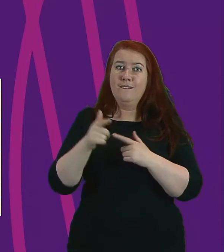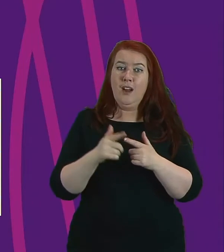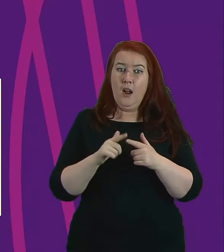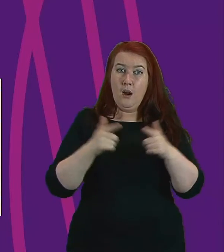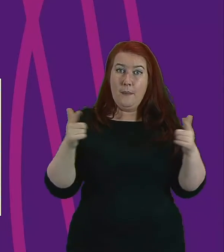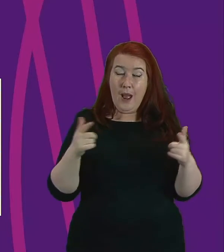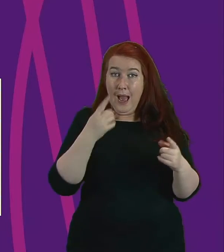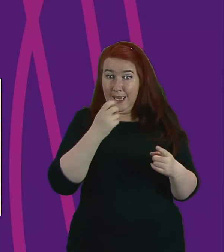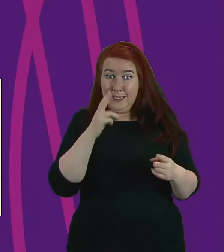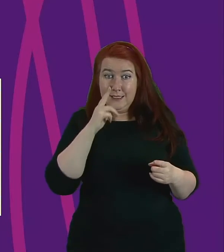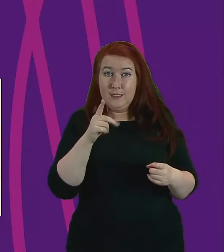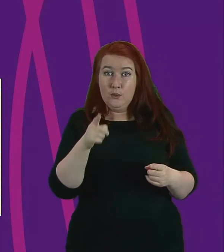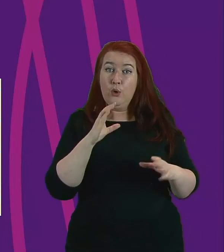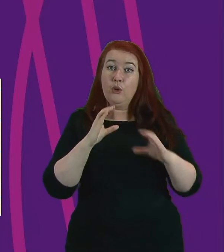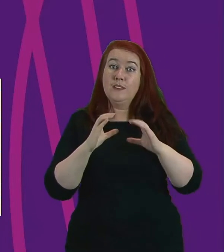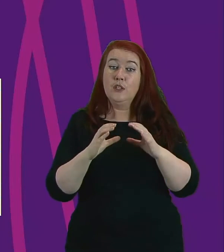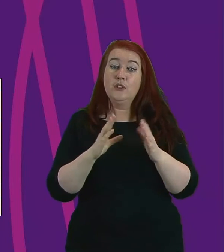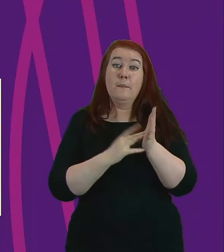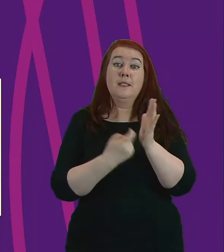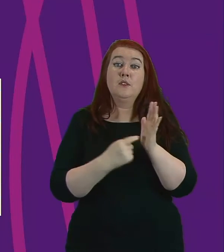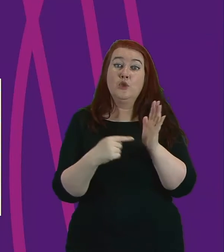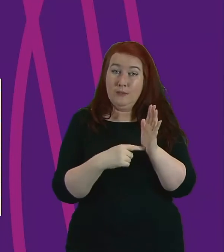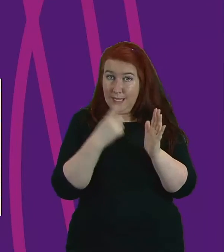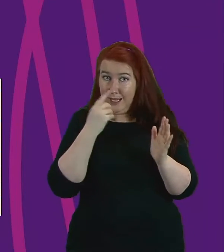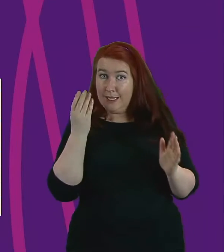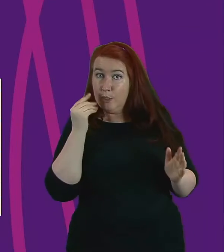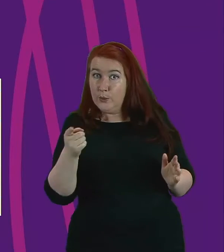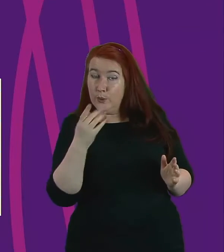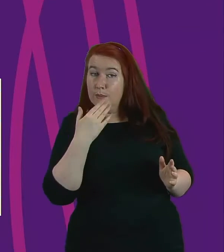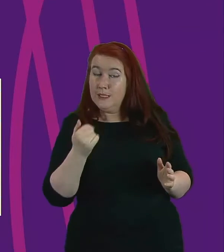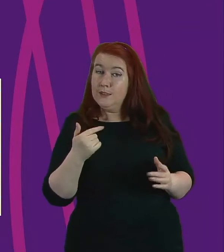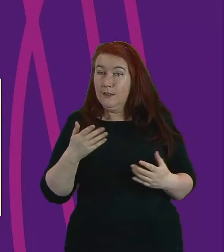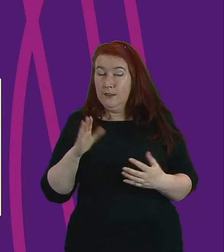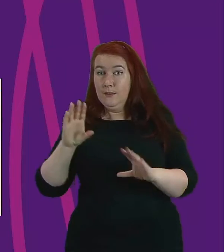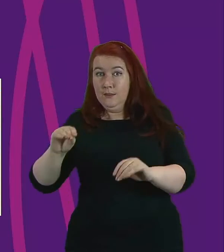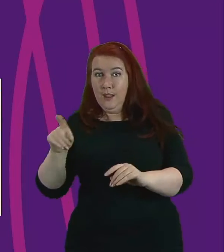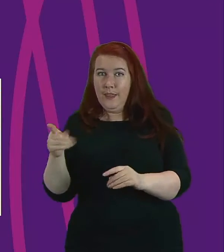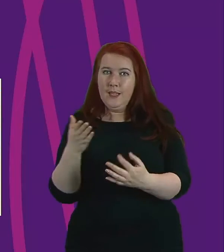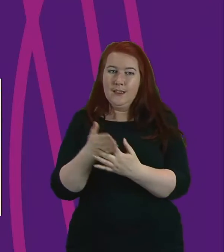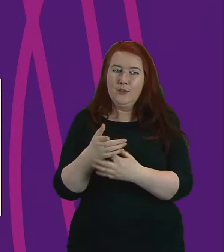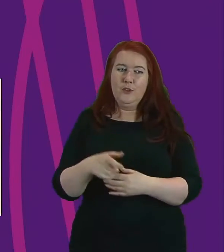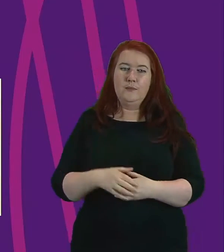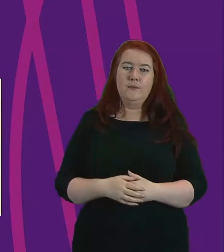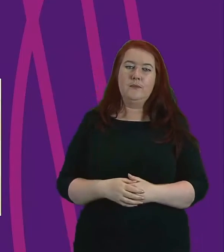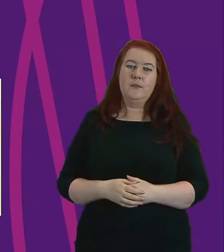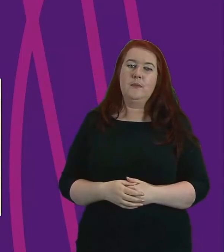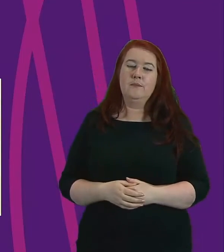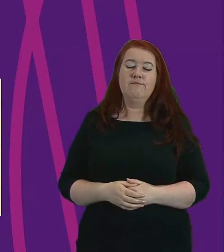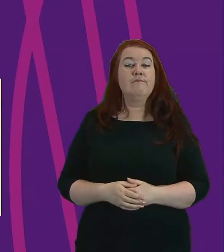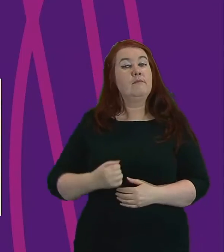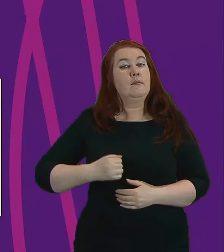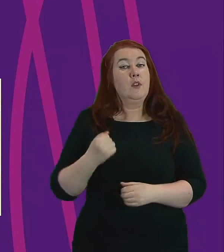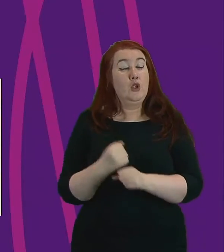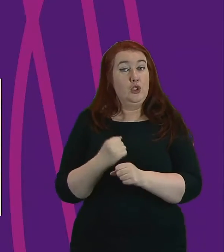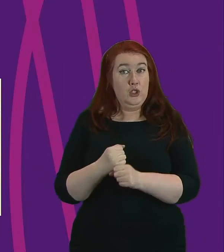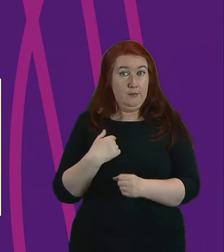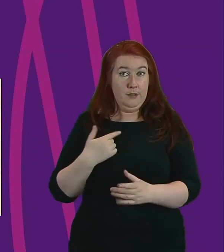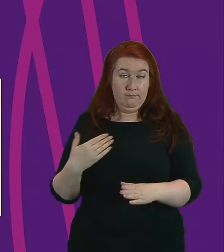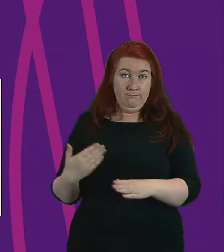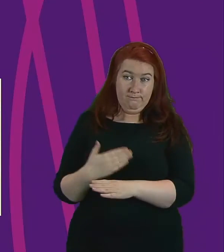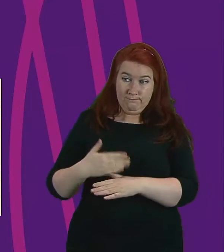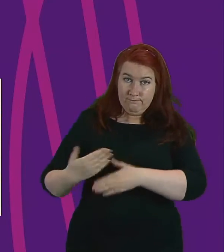conversation, Mr Torrance. I'm sure you're not directing it at me. Cabinet Secretary. We took those actions precisely because of the importance we